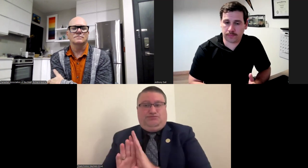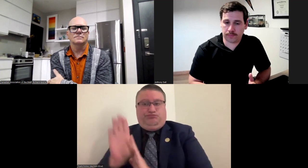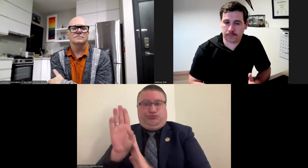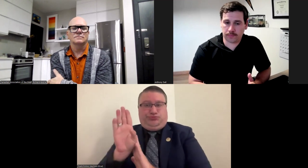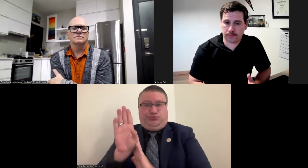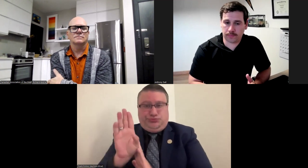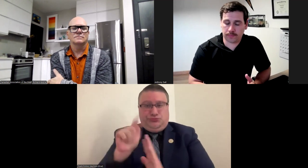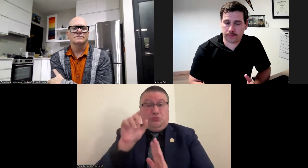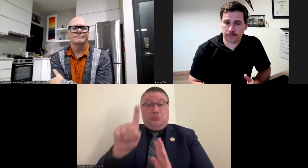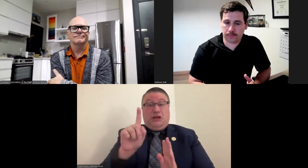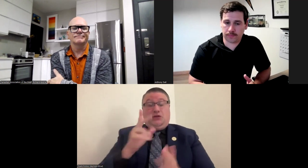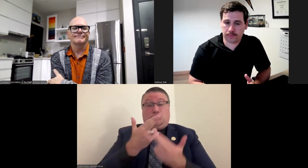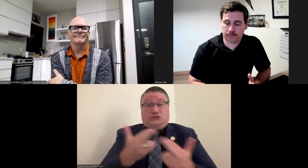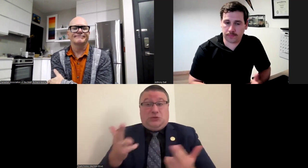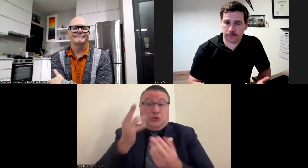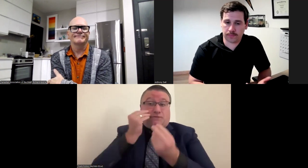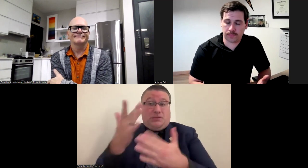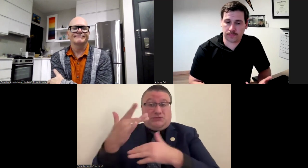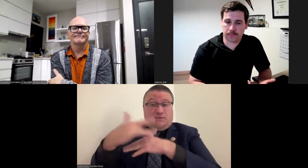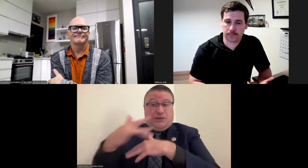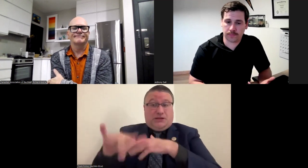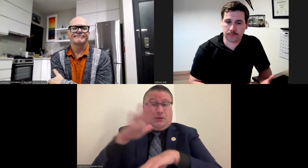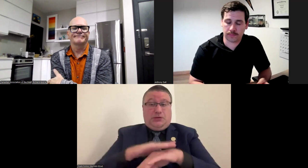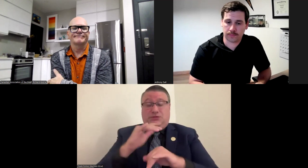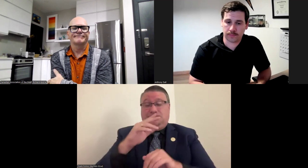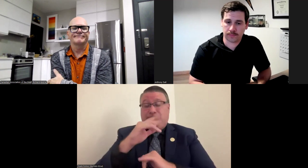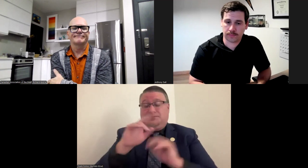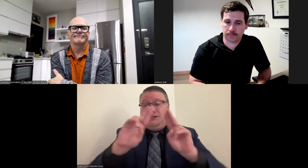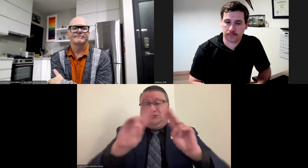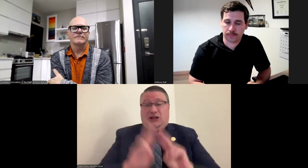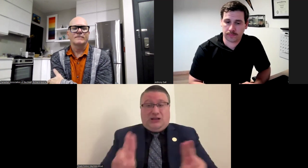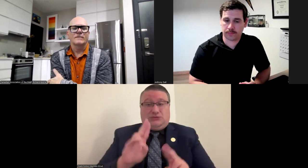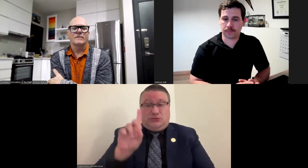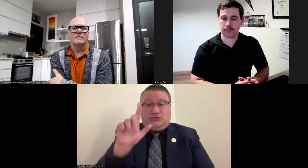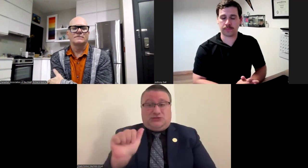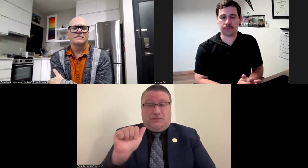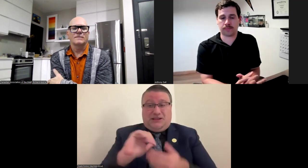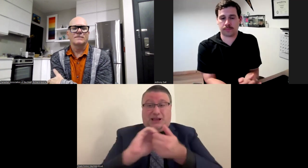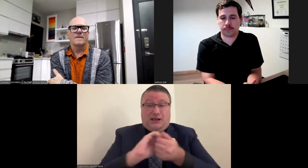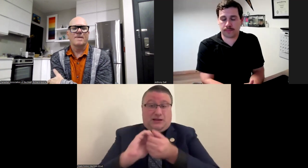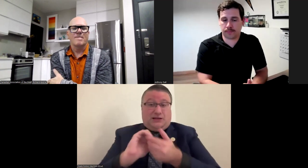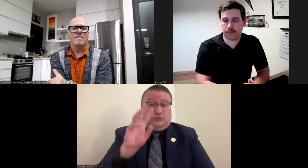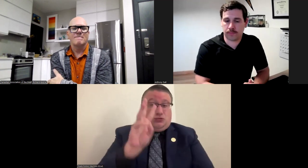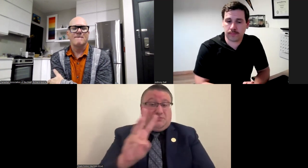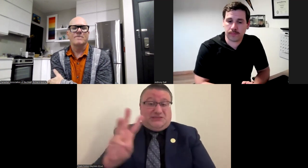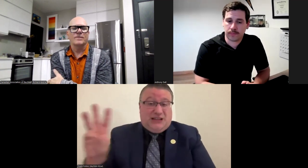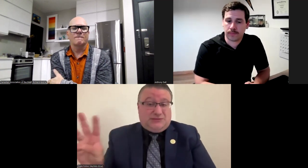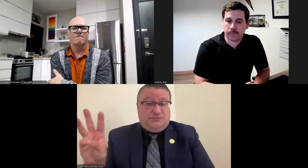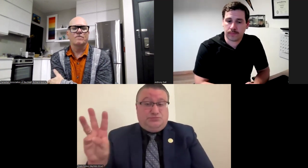in ASL and develop their sign language. So there are resources available in the